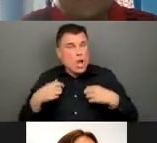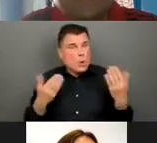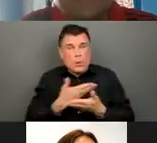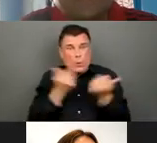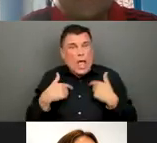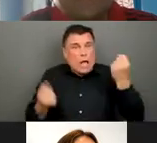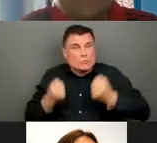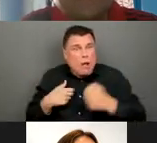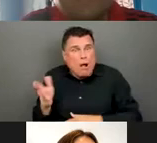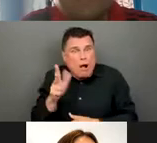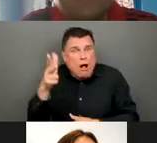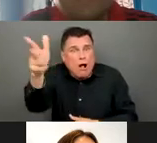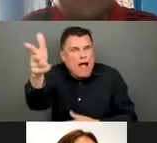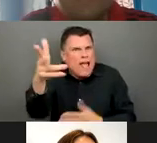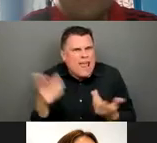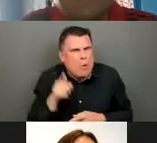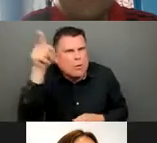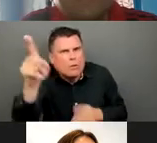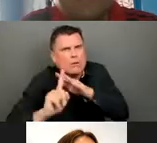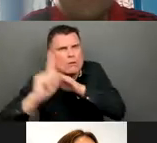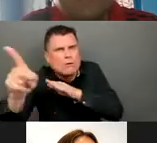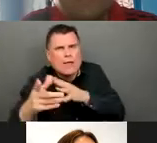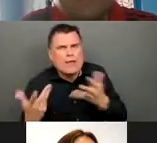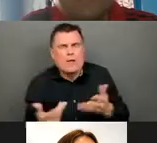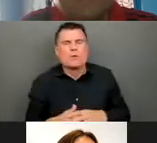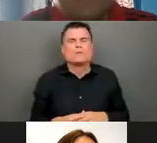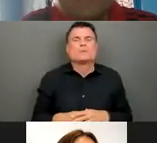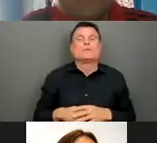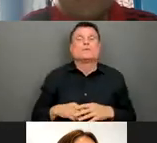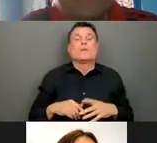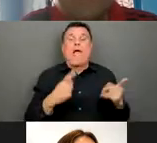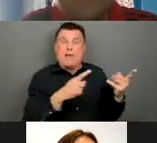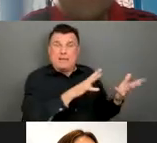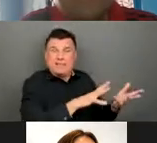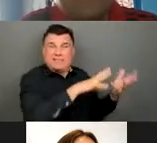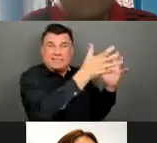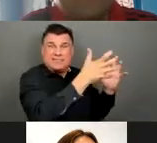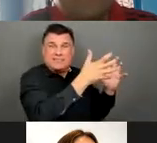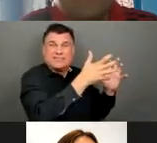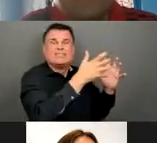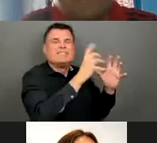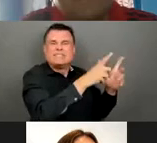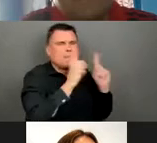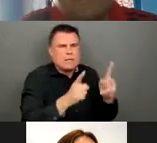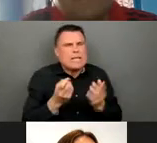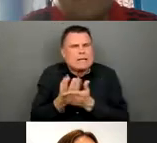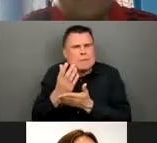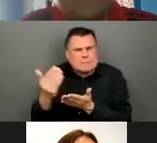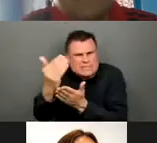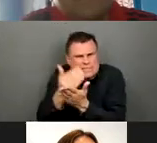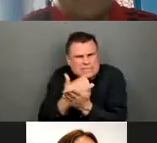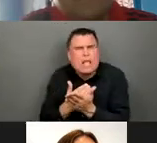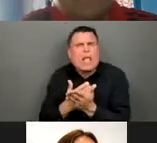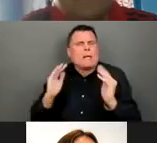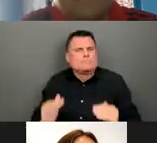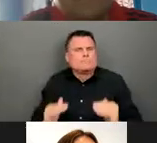proper information should be collected prior to any disaster. Improvements on physical infrastructures and communication